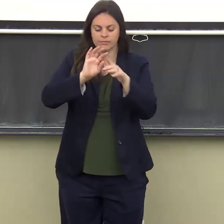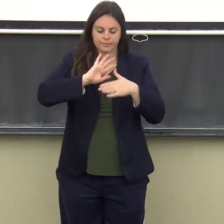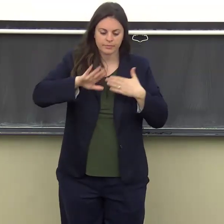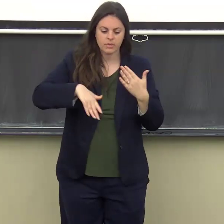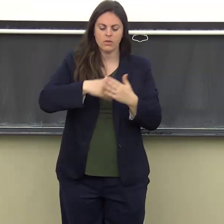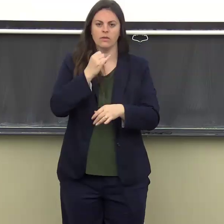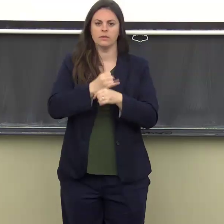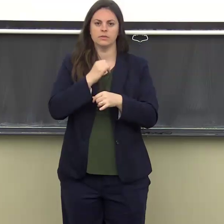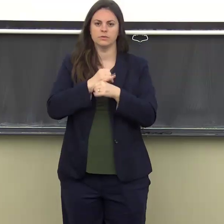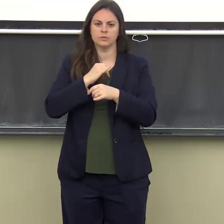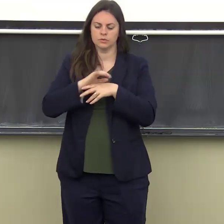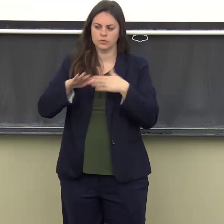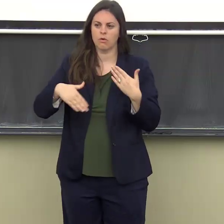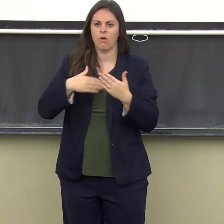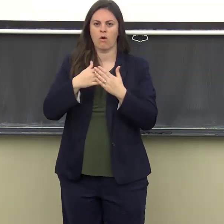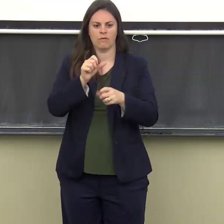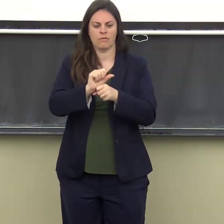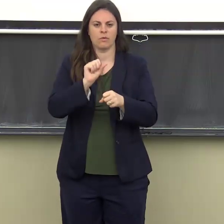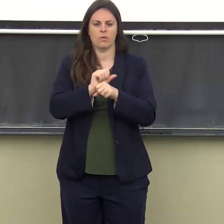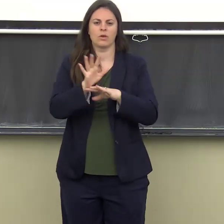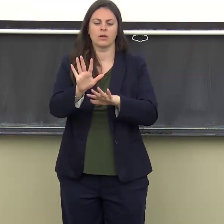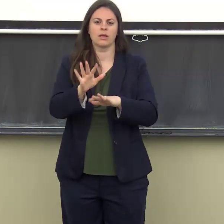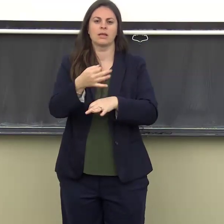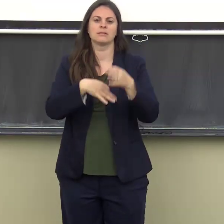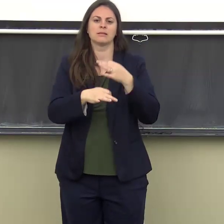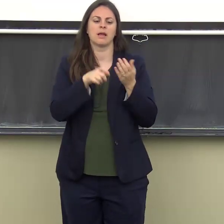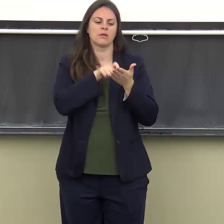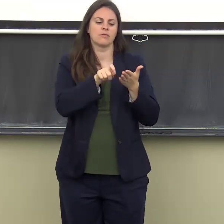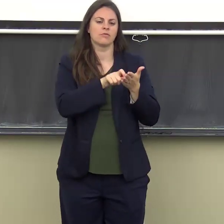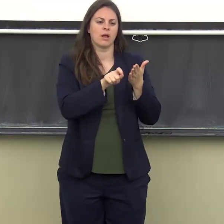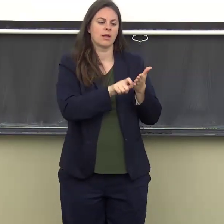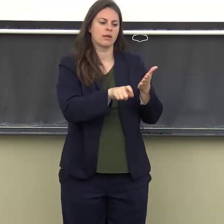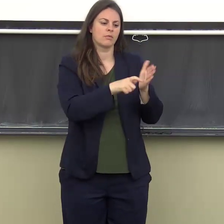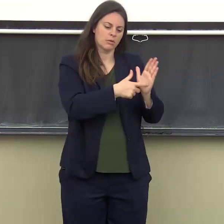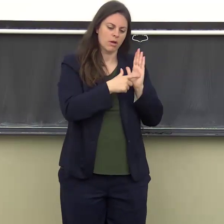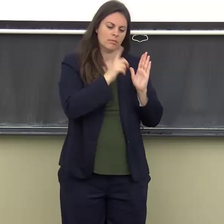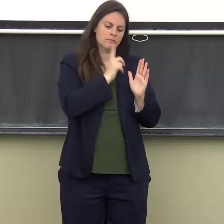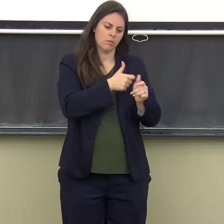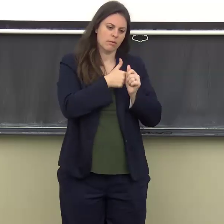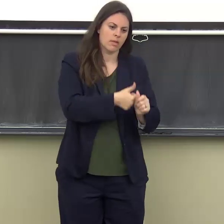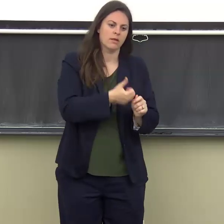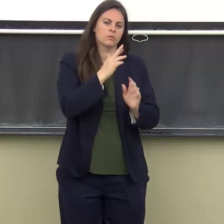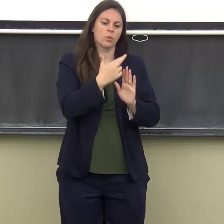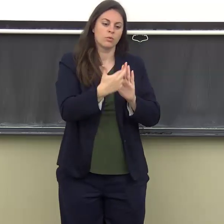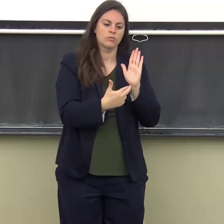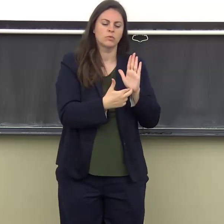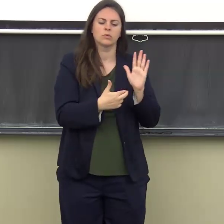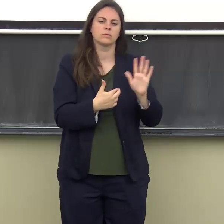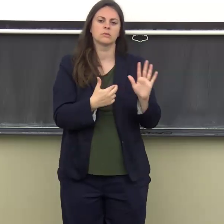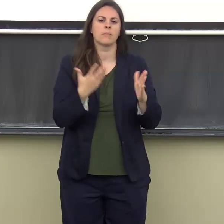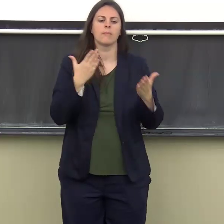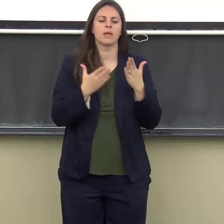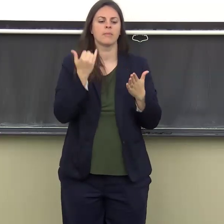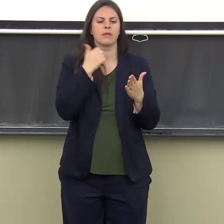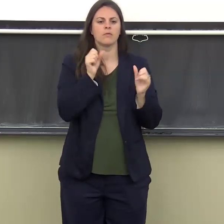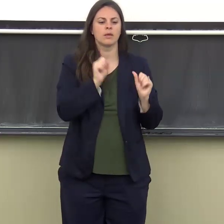this idea of, instead of writing requirements or compliance or rules, maybe jointly working into this